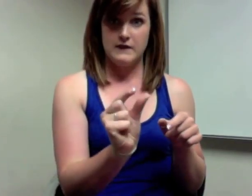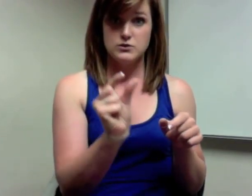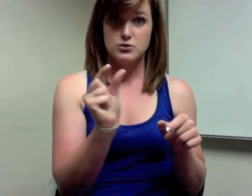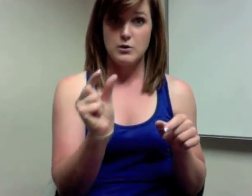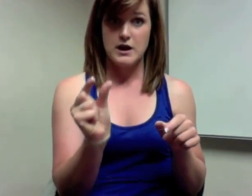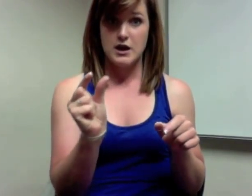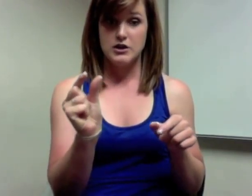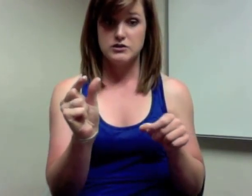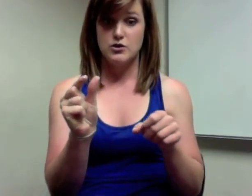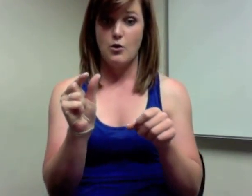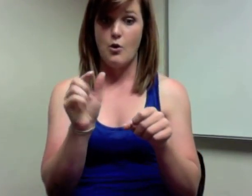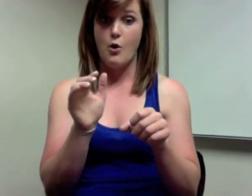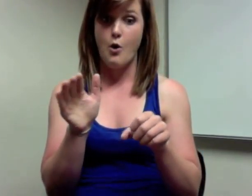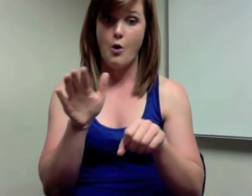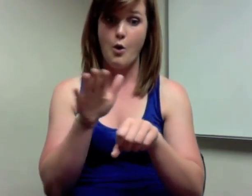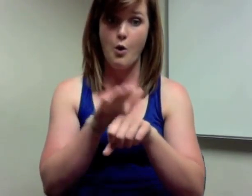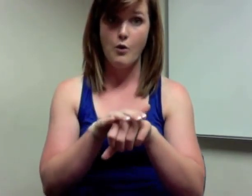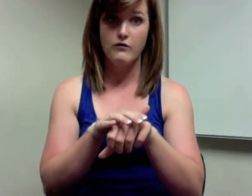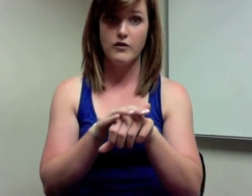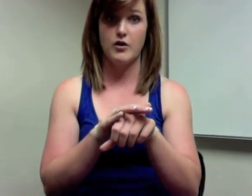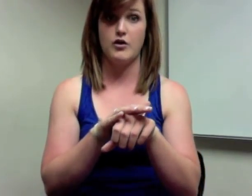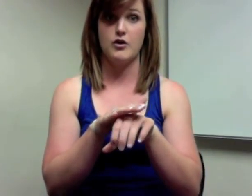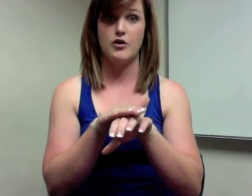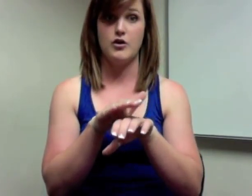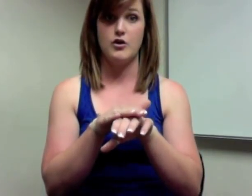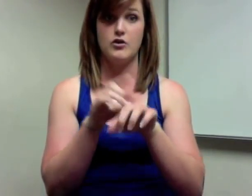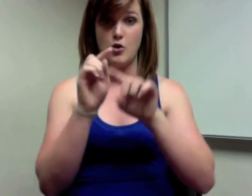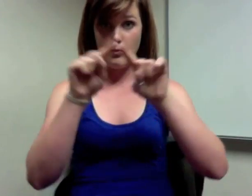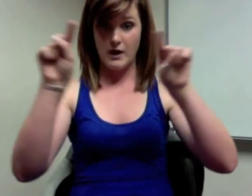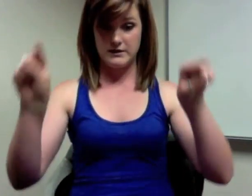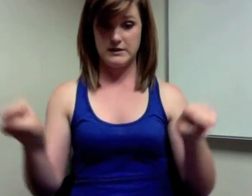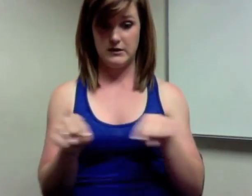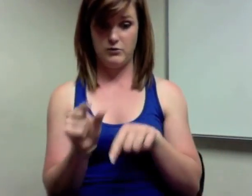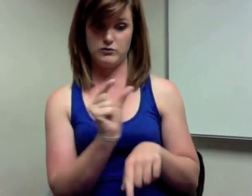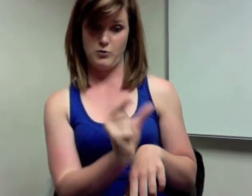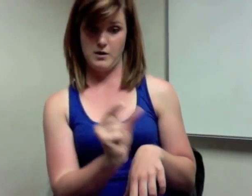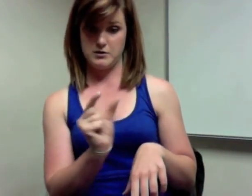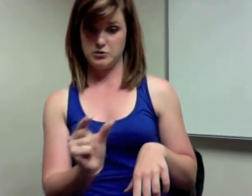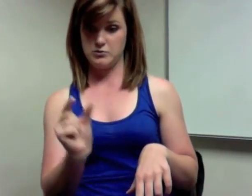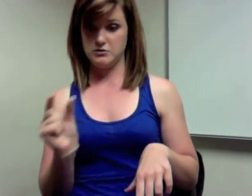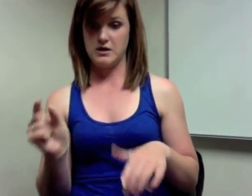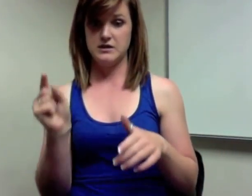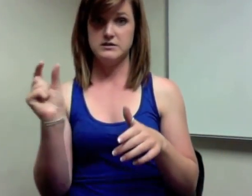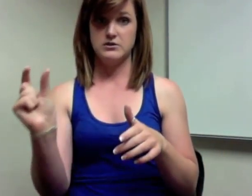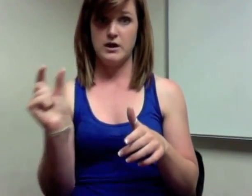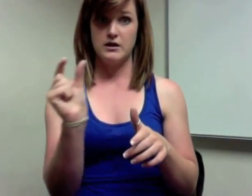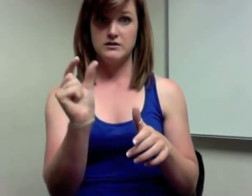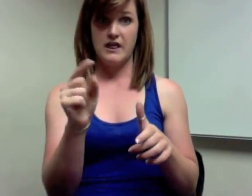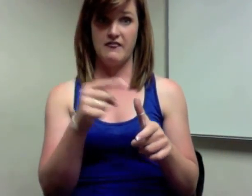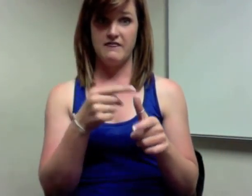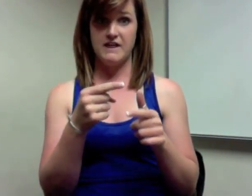rectangle to cover it. And then when you counted the number of squares necessary, that was your